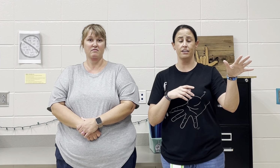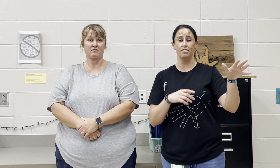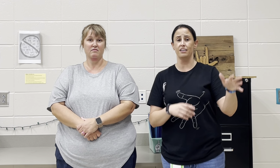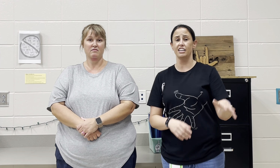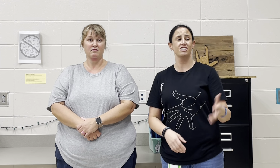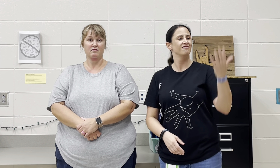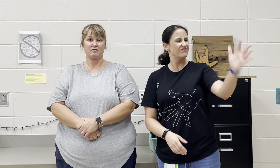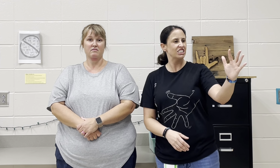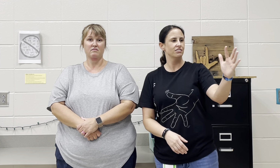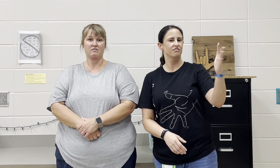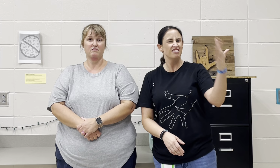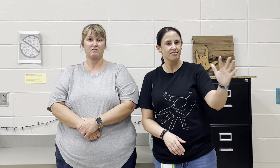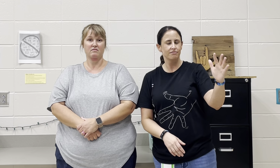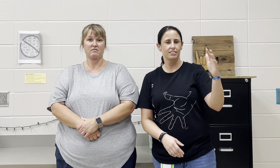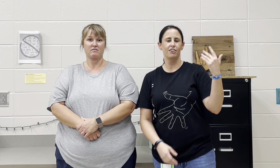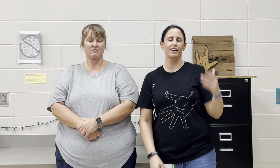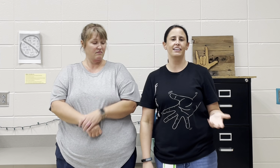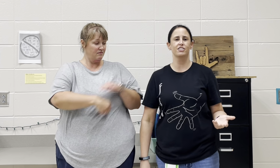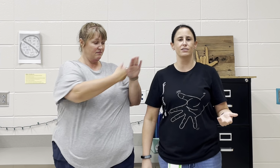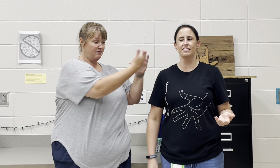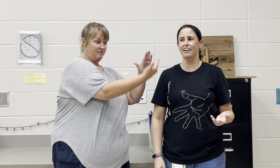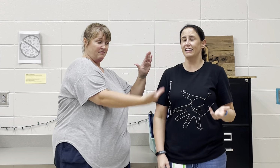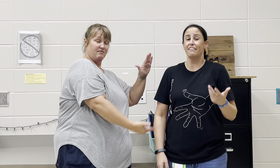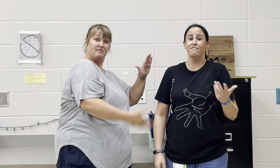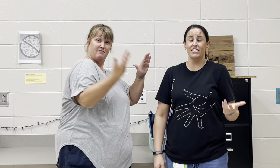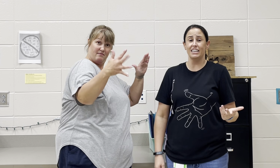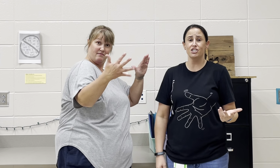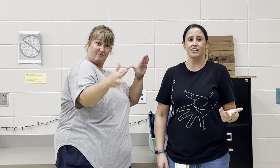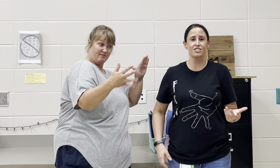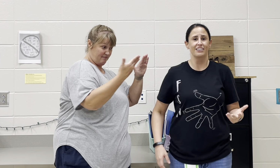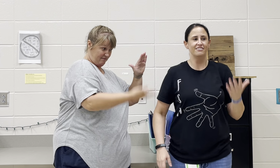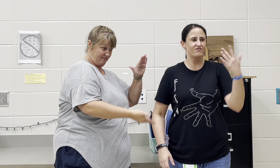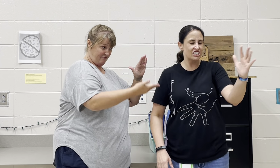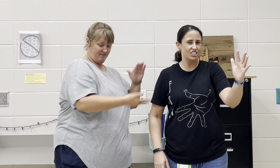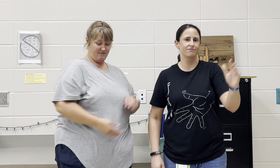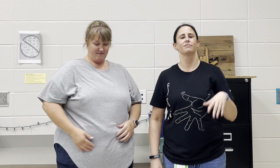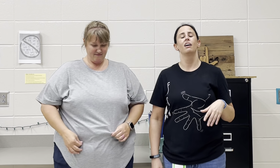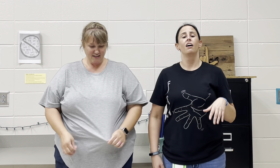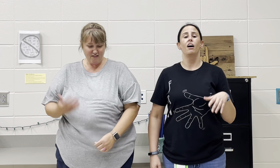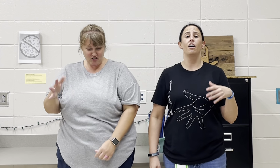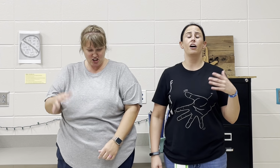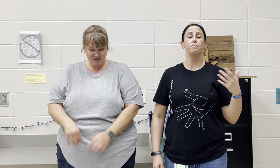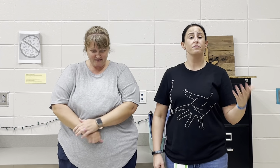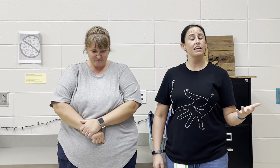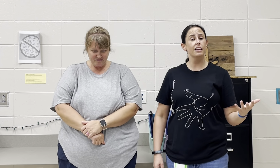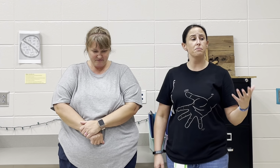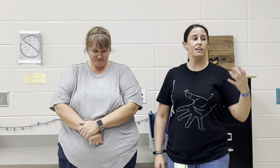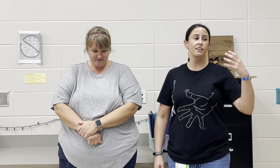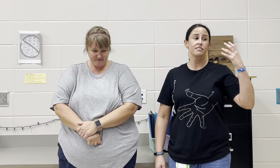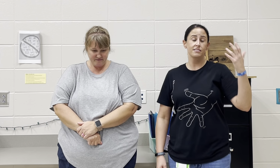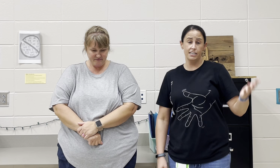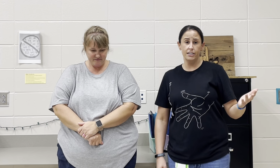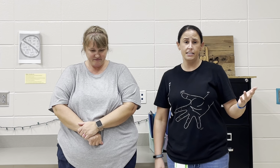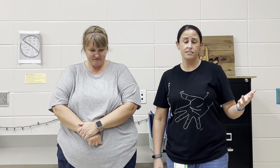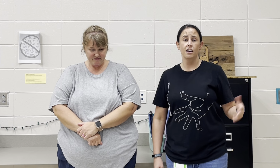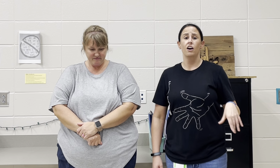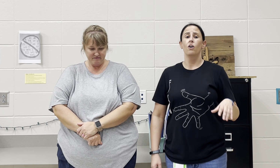here, all right. So it's not like finish. It's it can be serious,